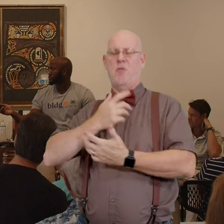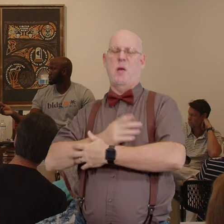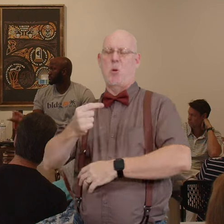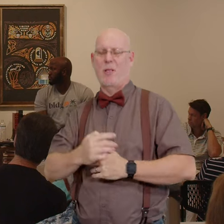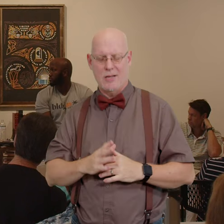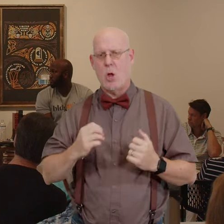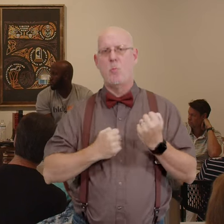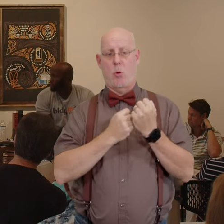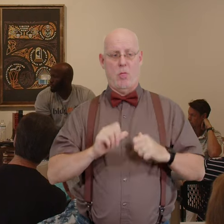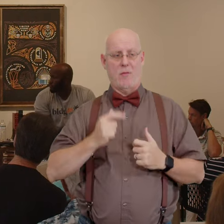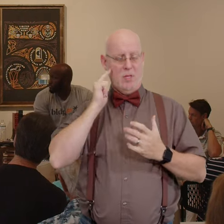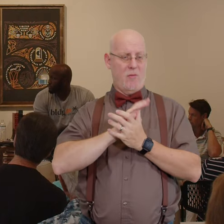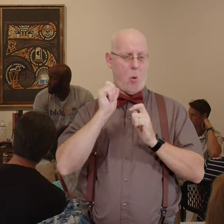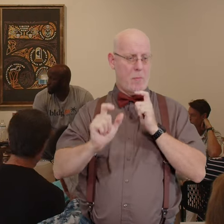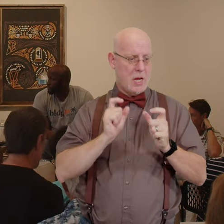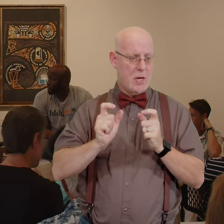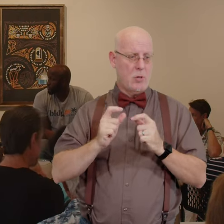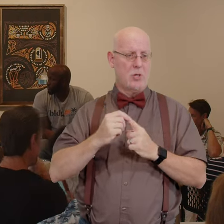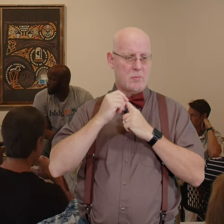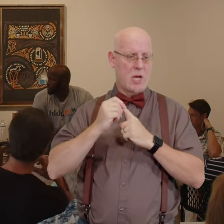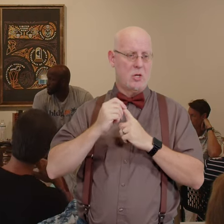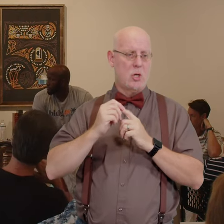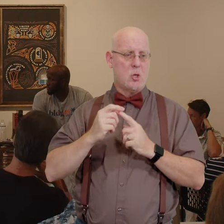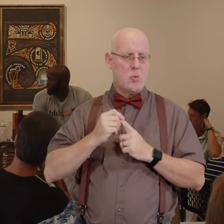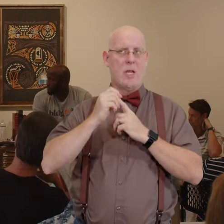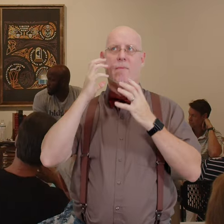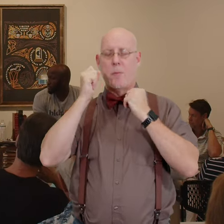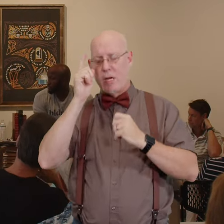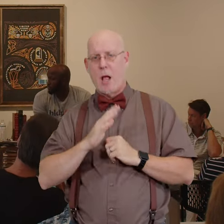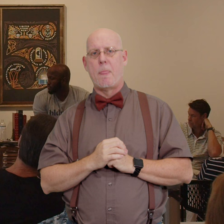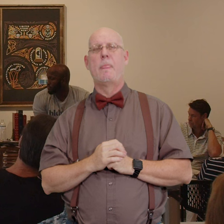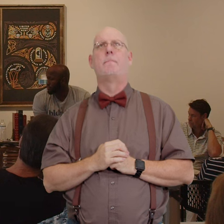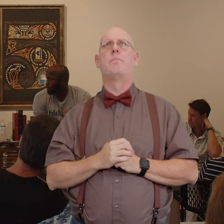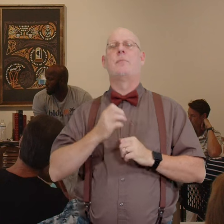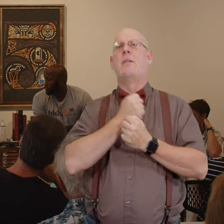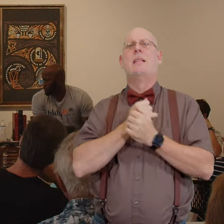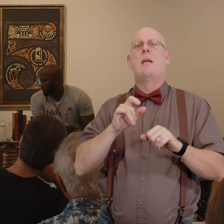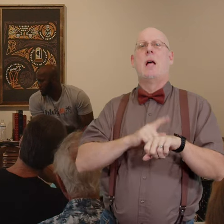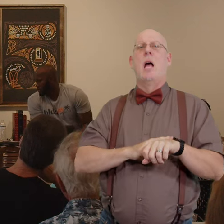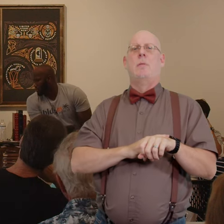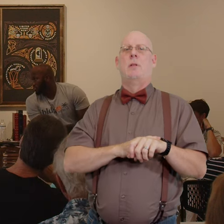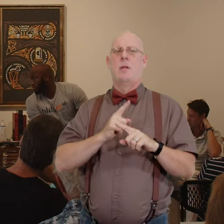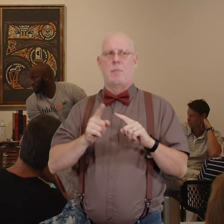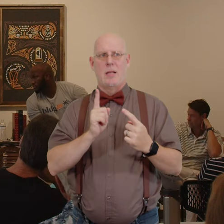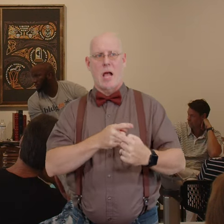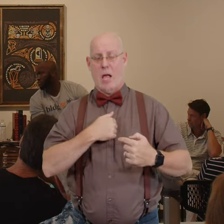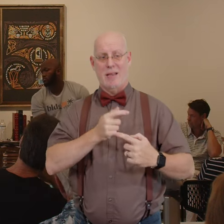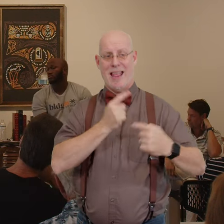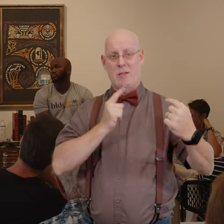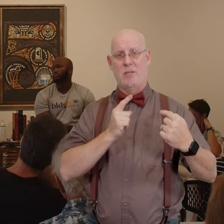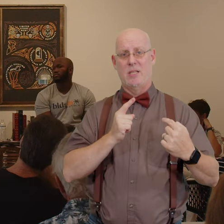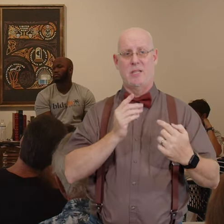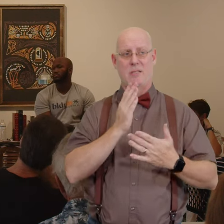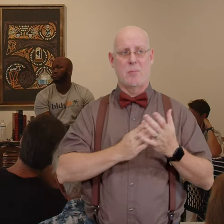pro-life of babies. So we're pro-life, like, we believe all people are special and unique and valued by God. And so we love him. At the same time, I was an enemy of Osama bin